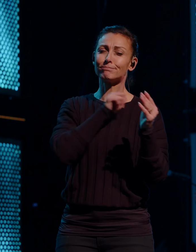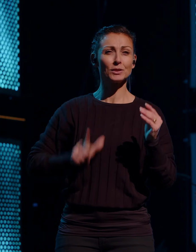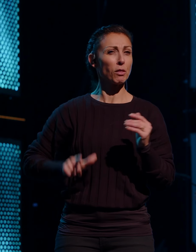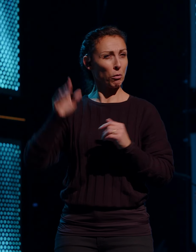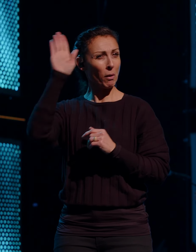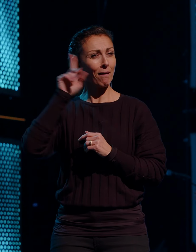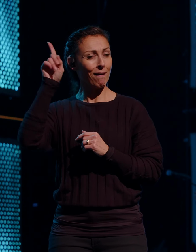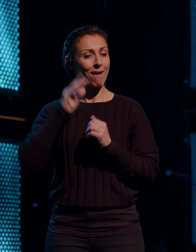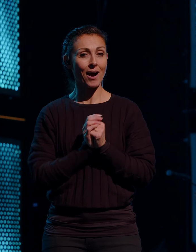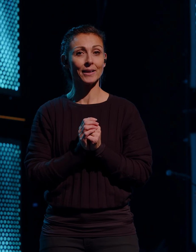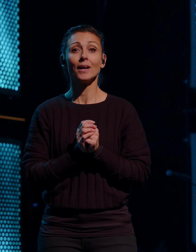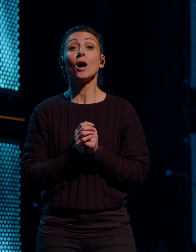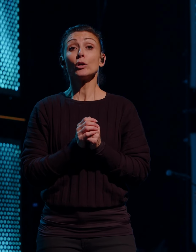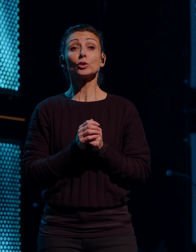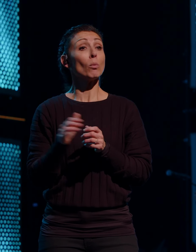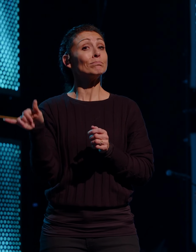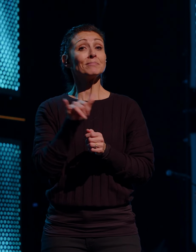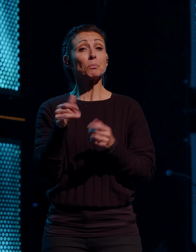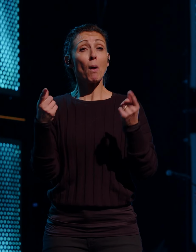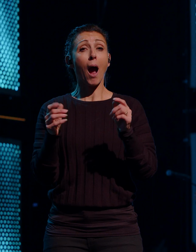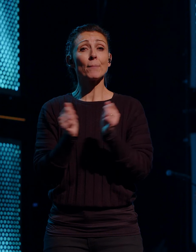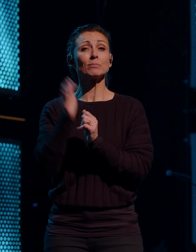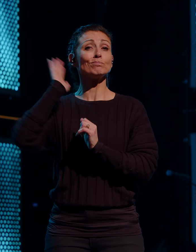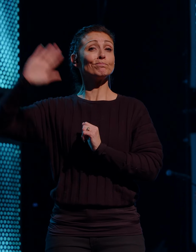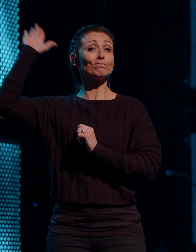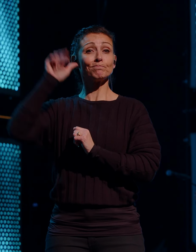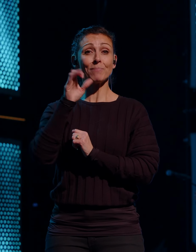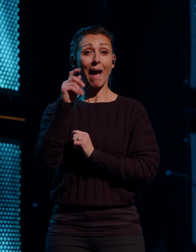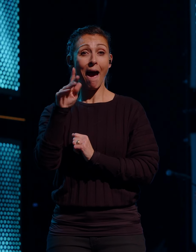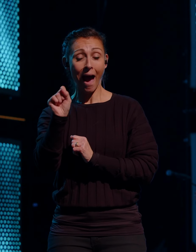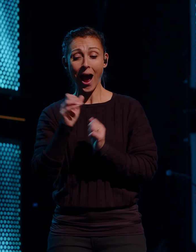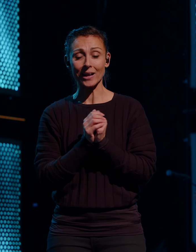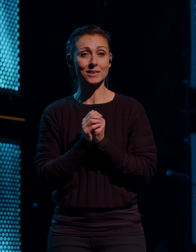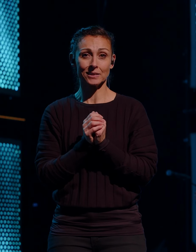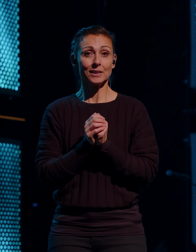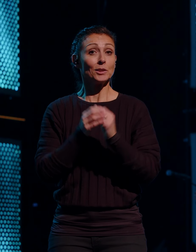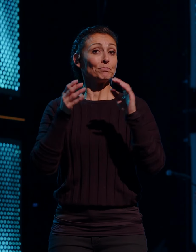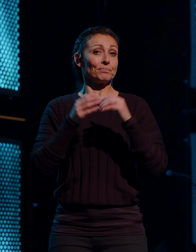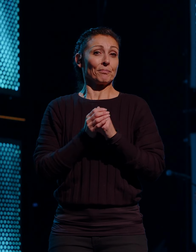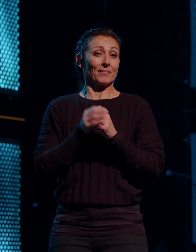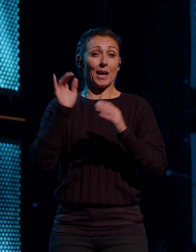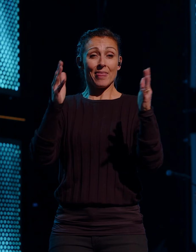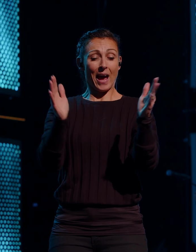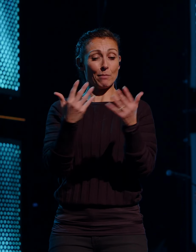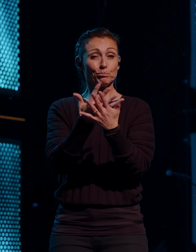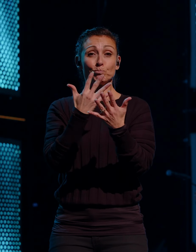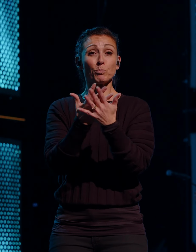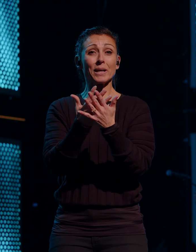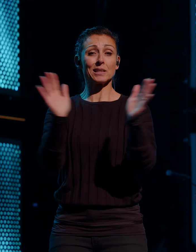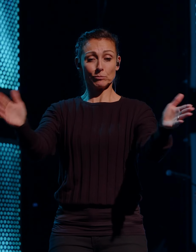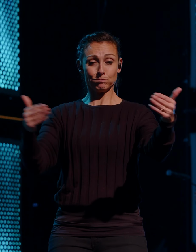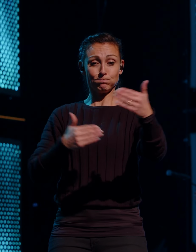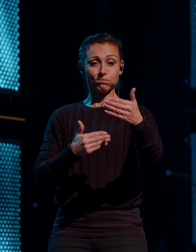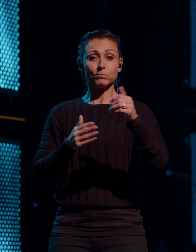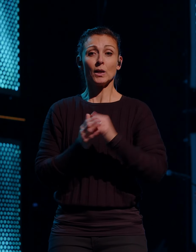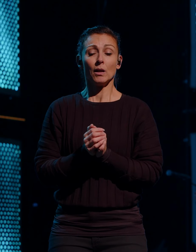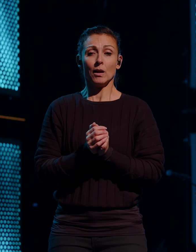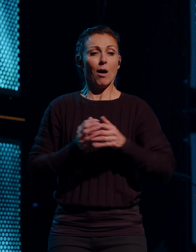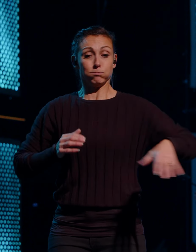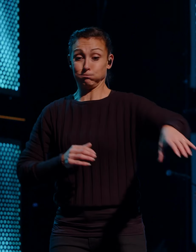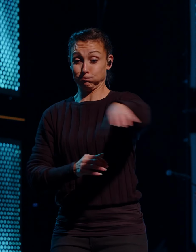that moment? "And all the shackles that are on their feet, they just come undone. The bonds miraculously come undone." And we're